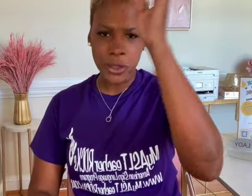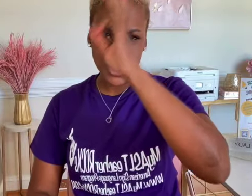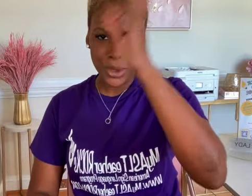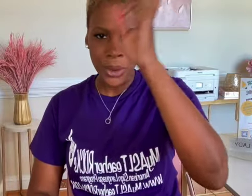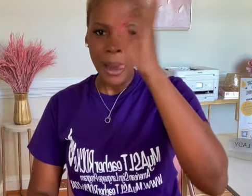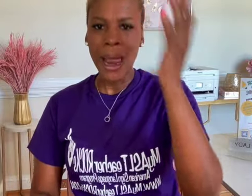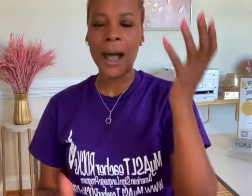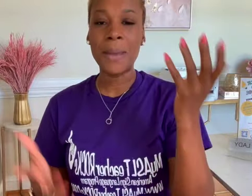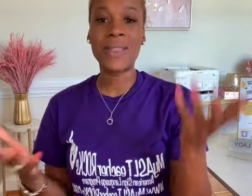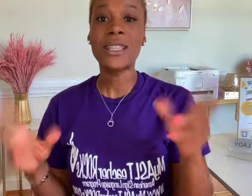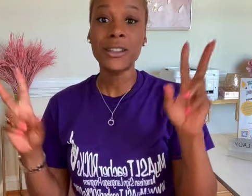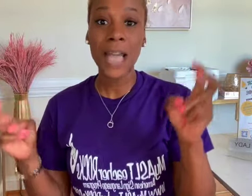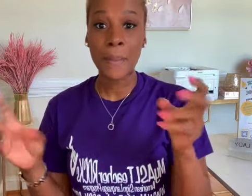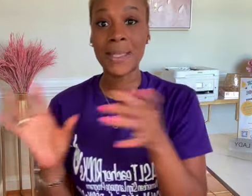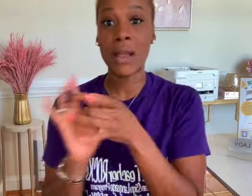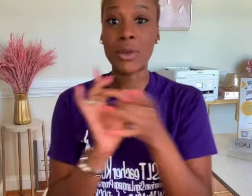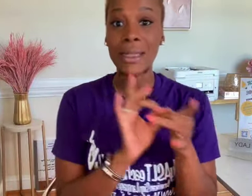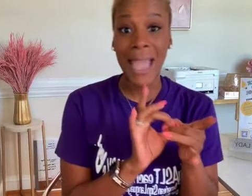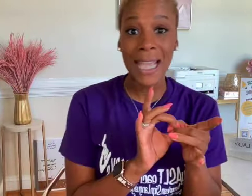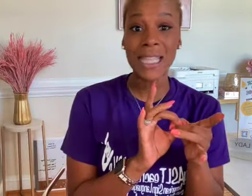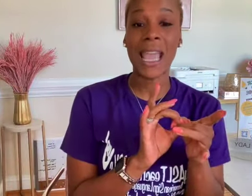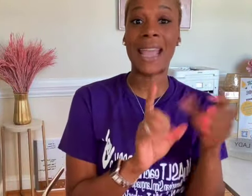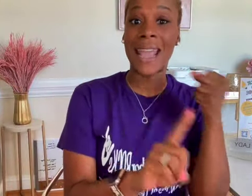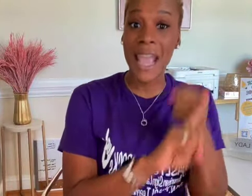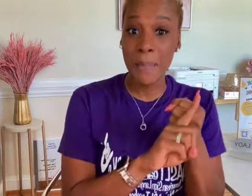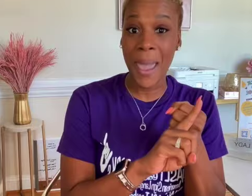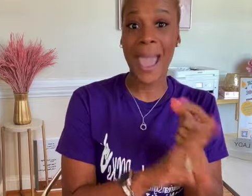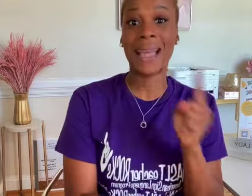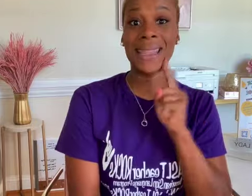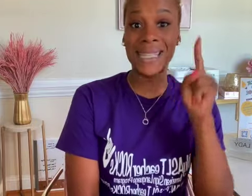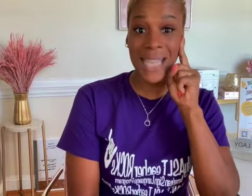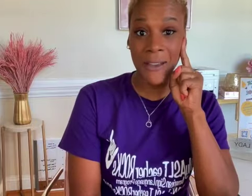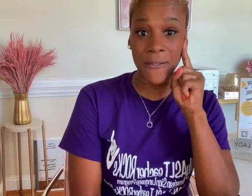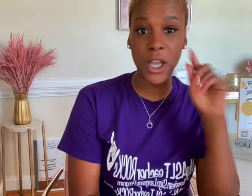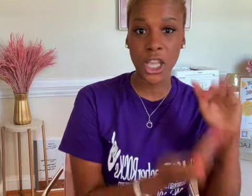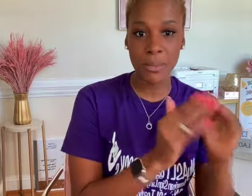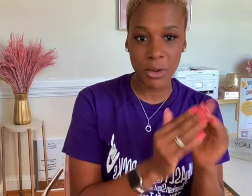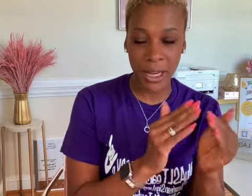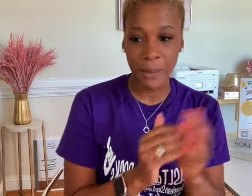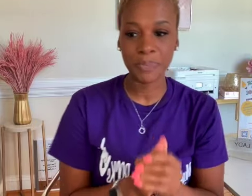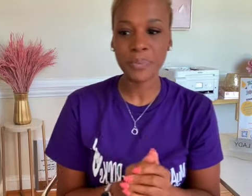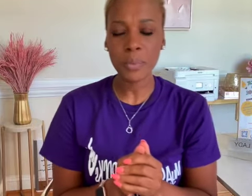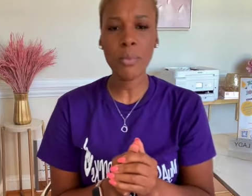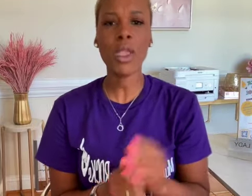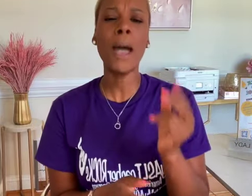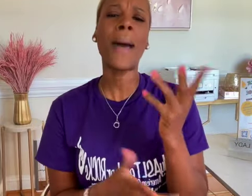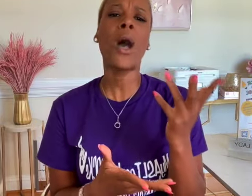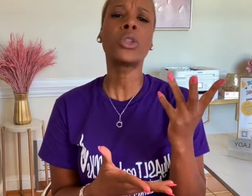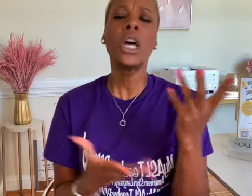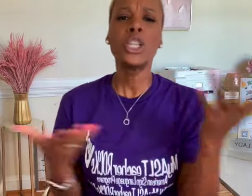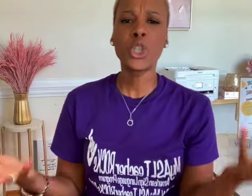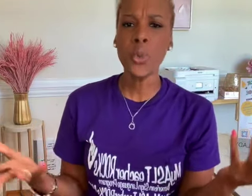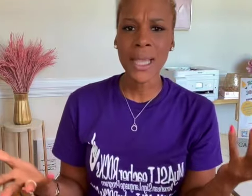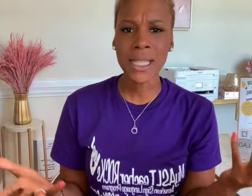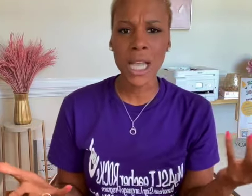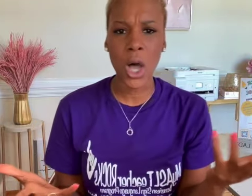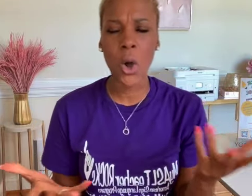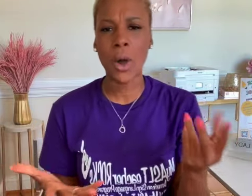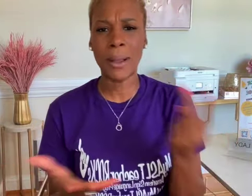to. And these are topics that relate and impact the deaf community. About 2 weeks ago,